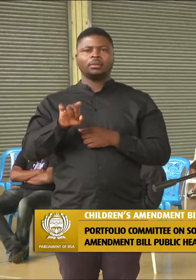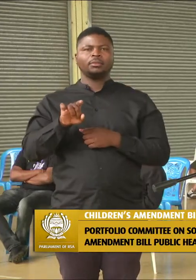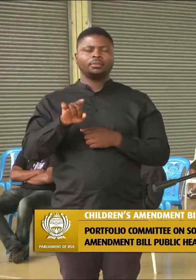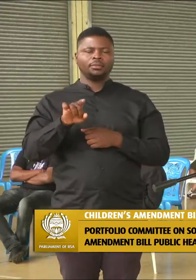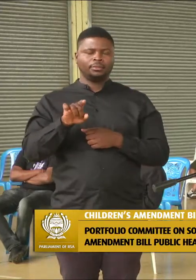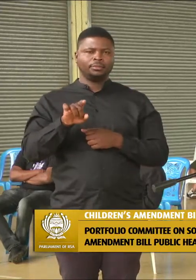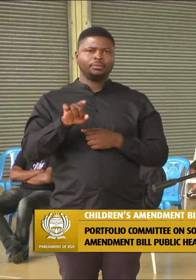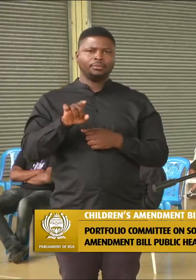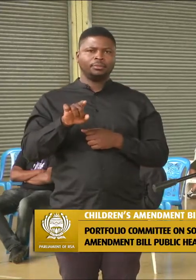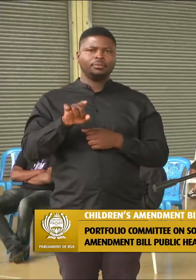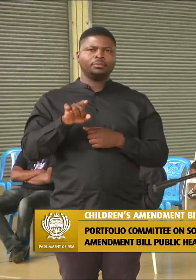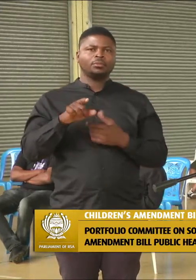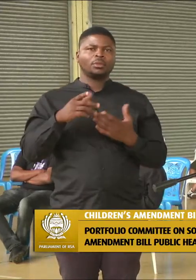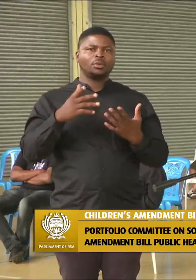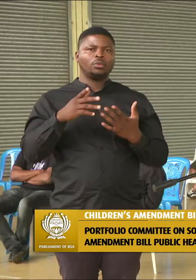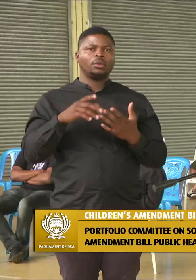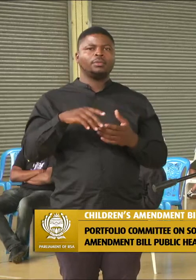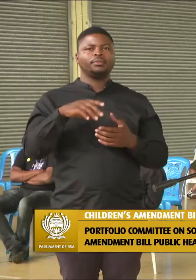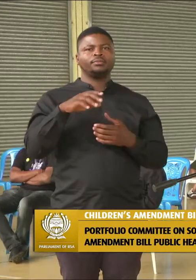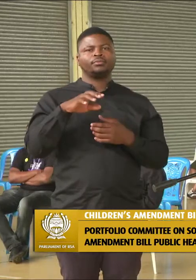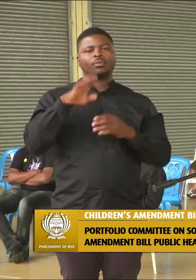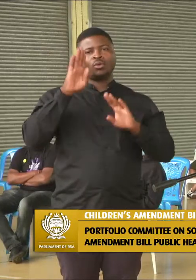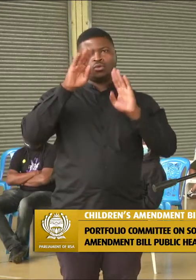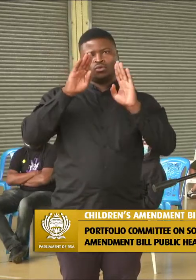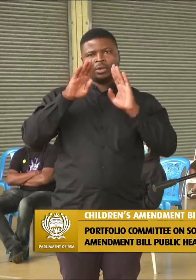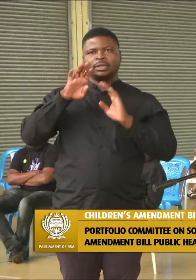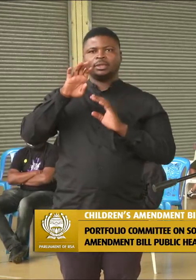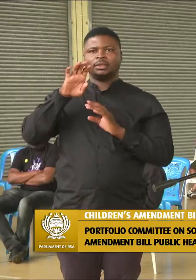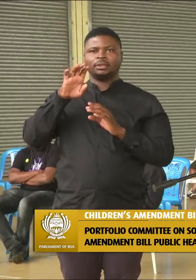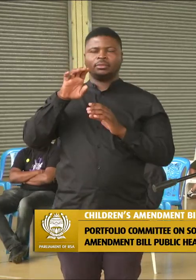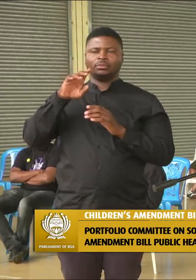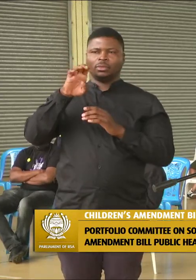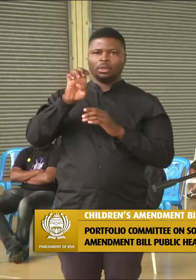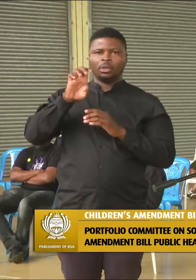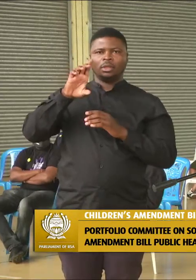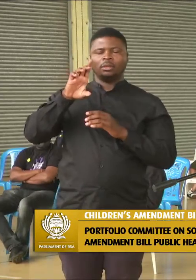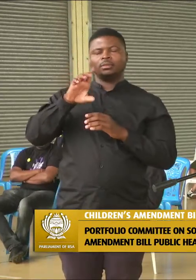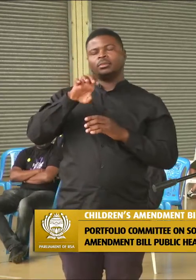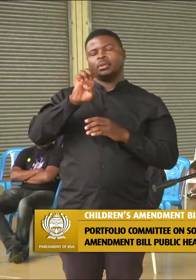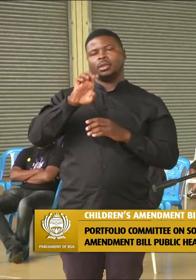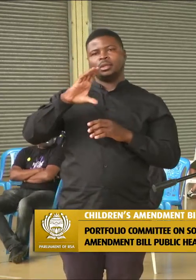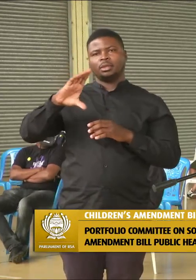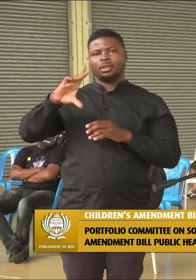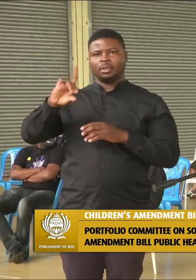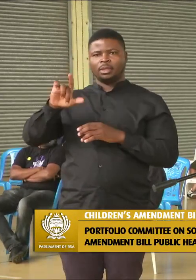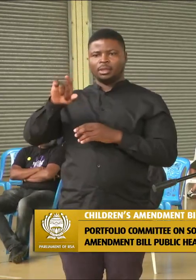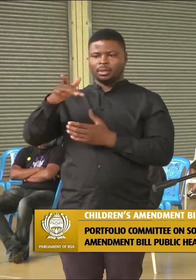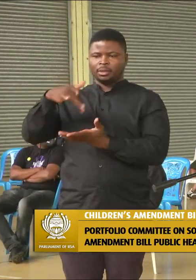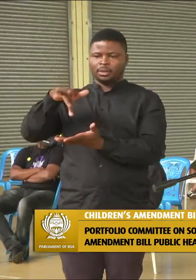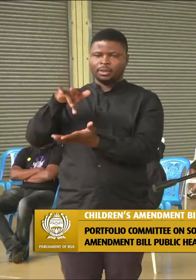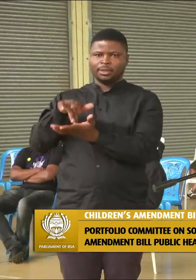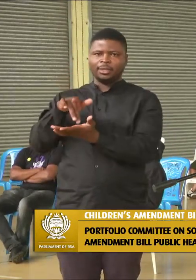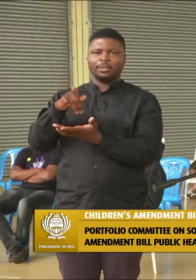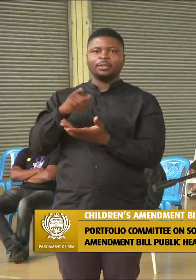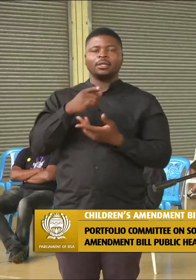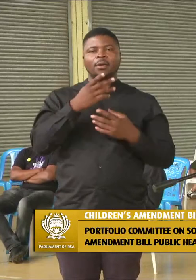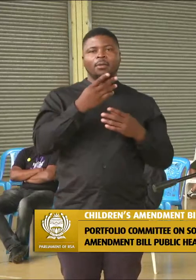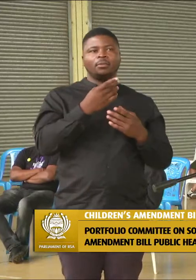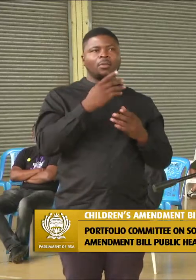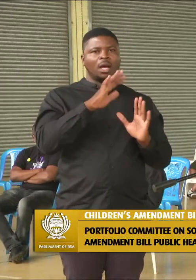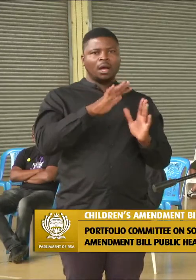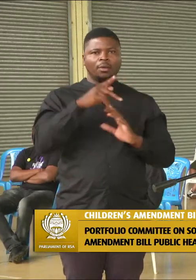of PPEs in the ECD centers. Ngizophendula maqondana ke nokutholakala kwamathuluzi